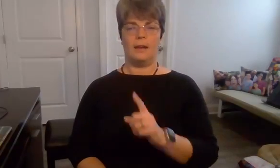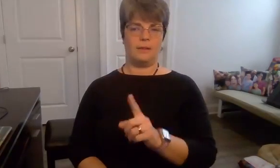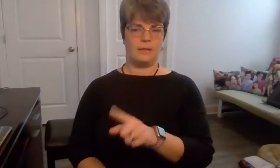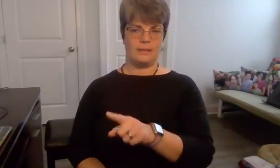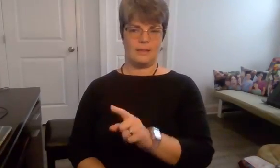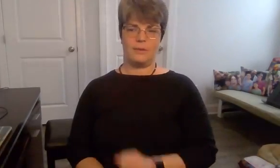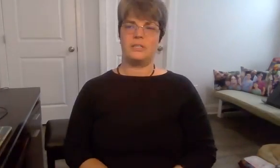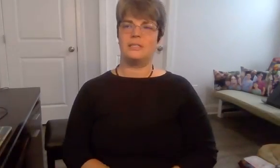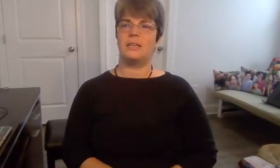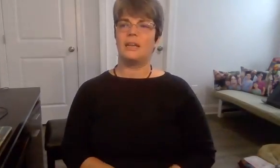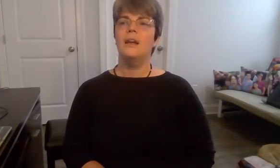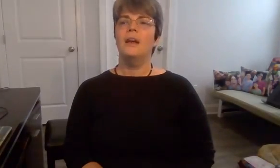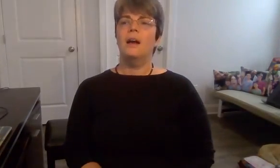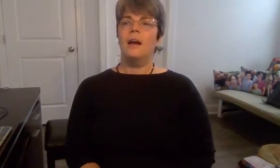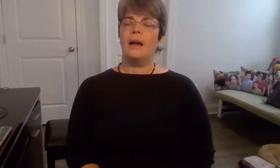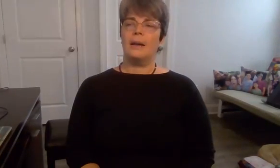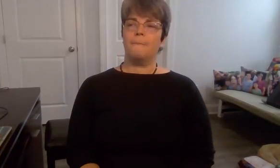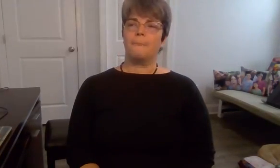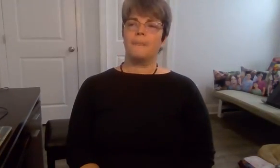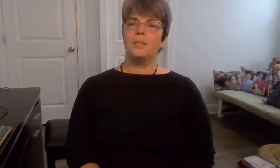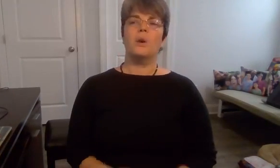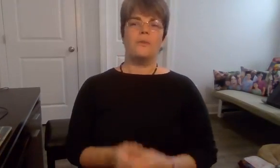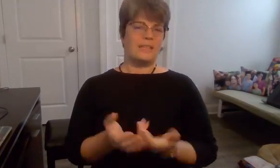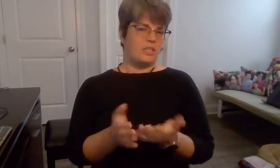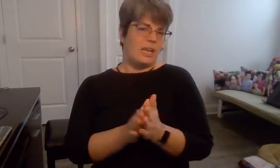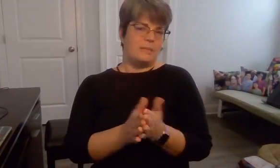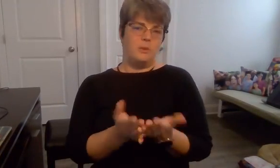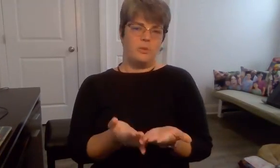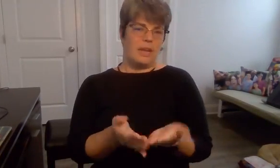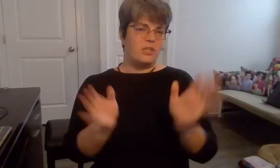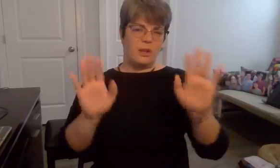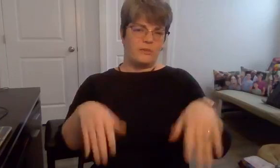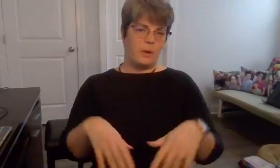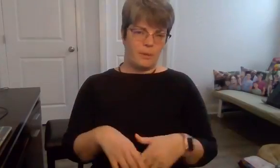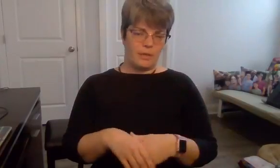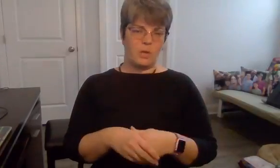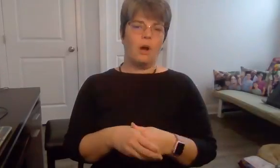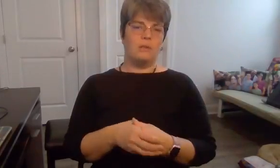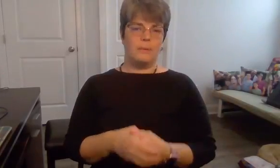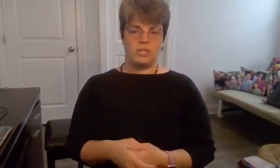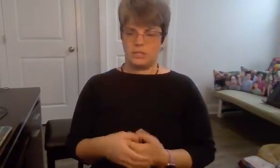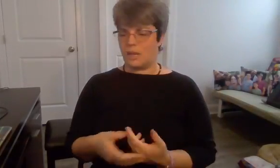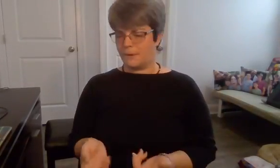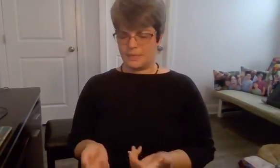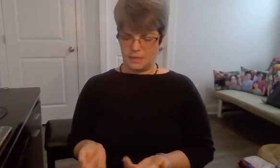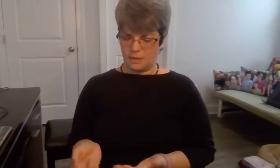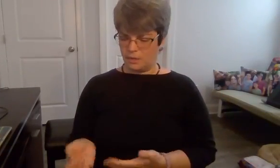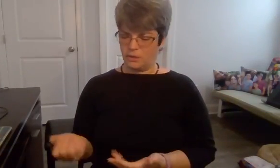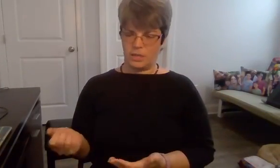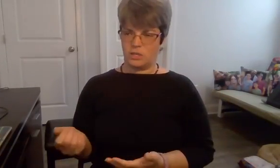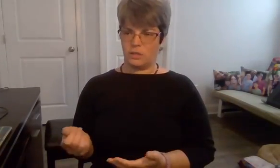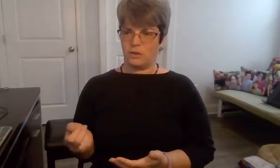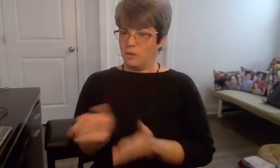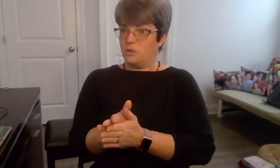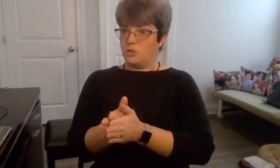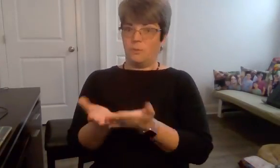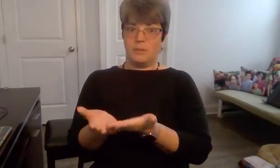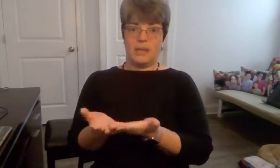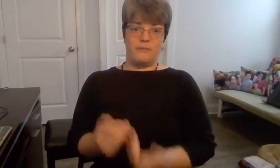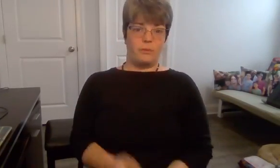I'll get to that one in just a second. So that's a chance mutual gaze. You don't have to worry about what it's called, but just you happen to be sitting there, you look at each other and you show them the sign for whatever